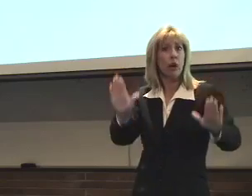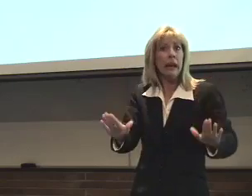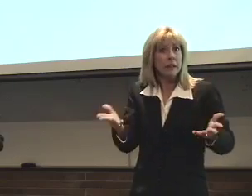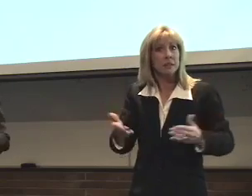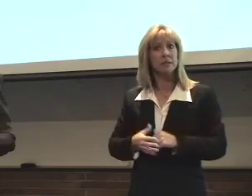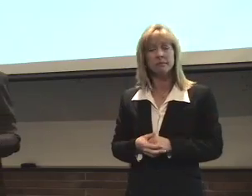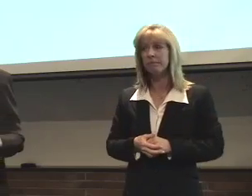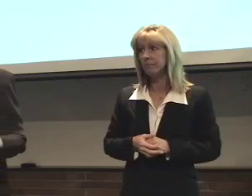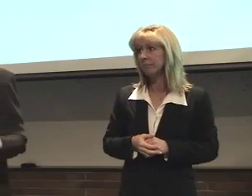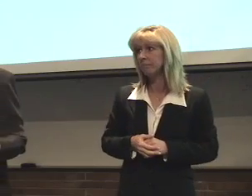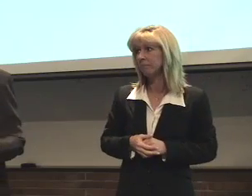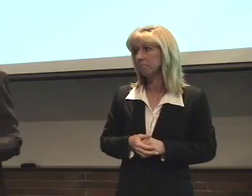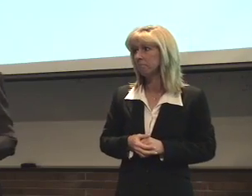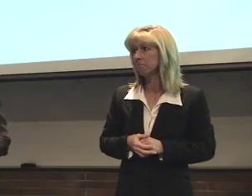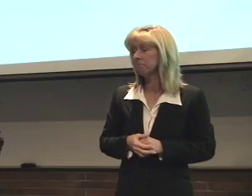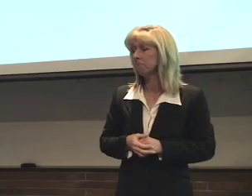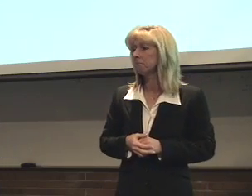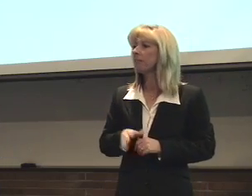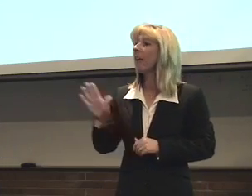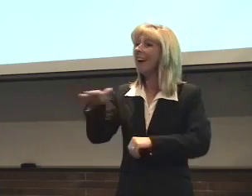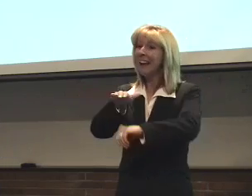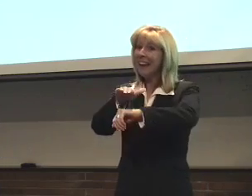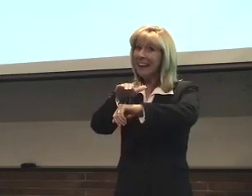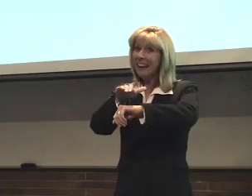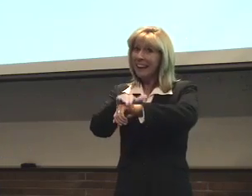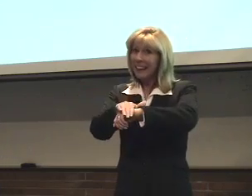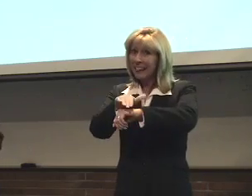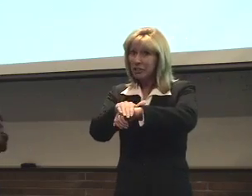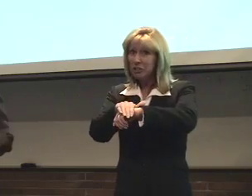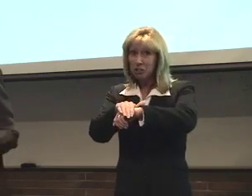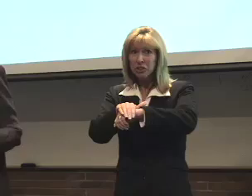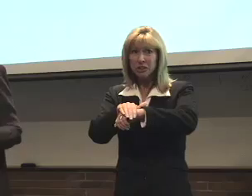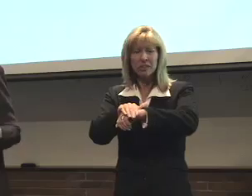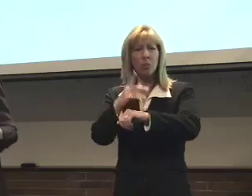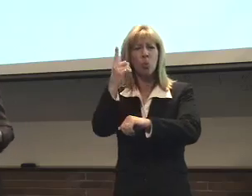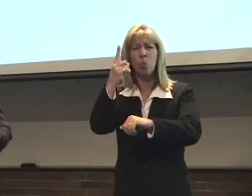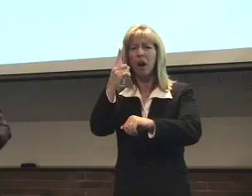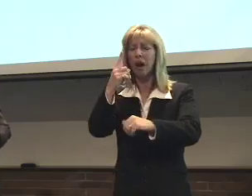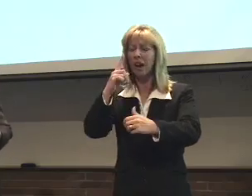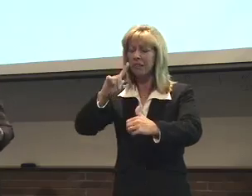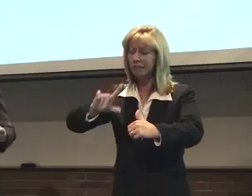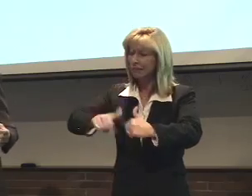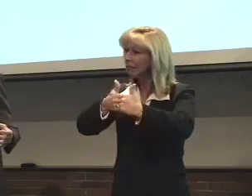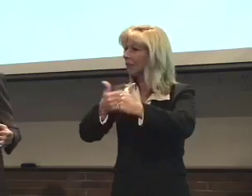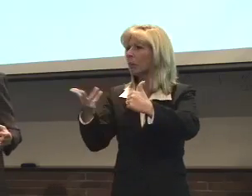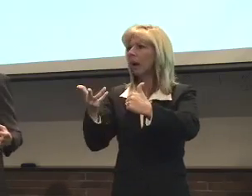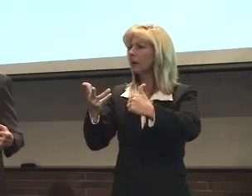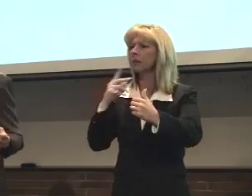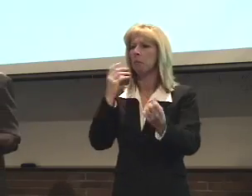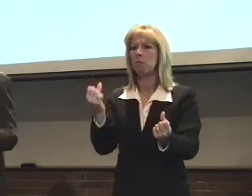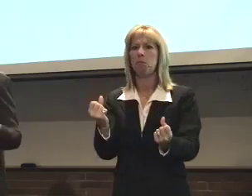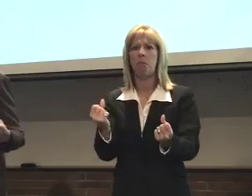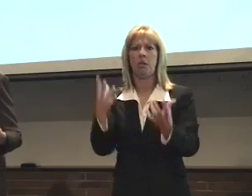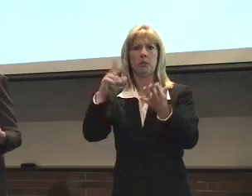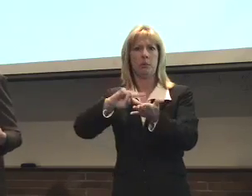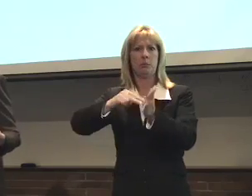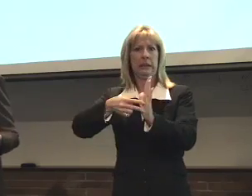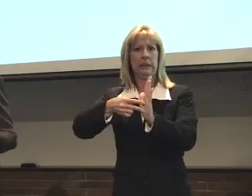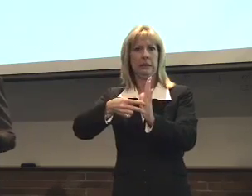One of the hard things with English, back to the factors, is multiple meanings. You can pick almost any category and find